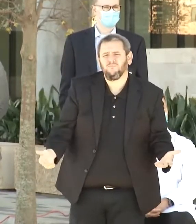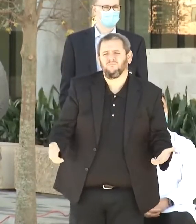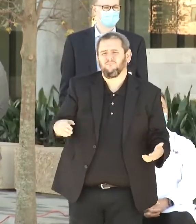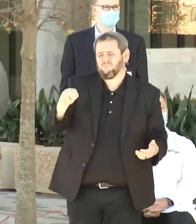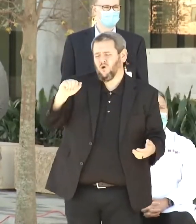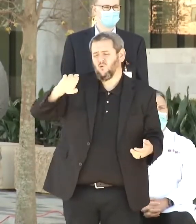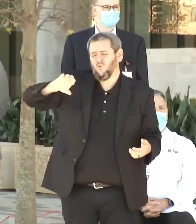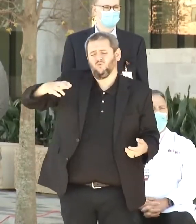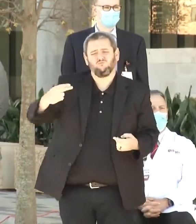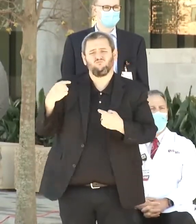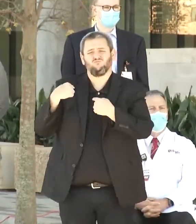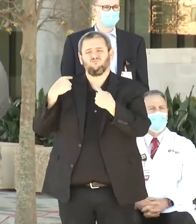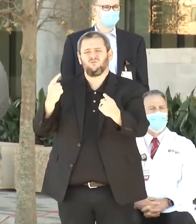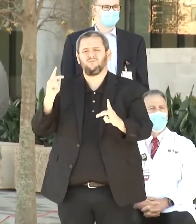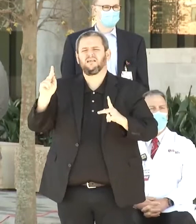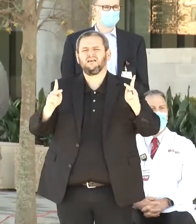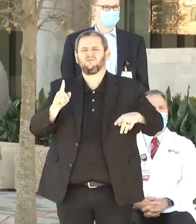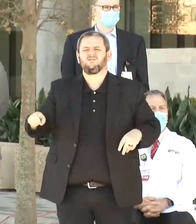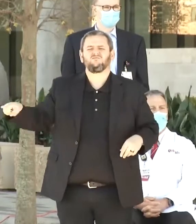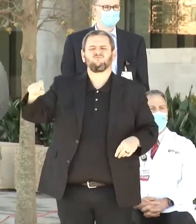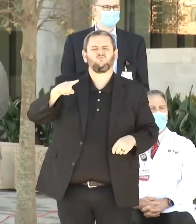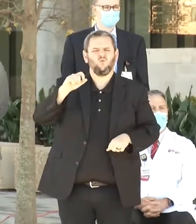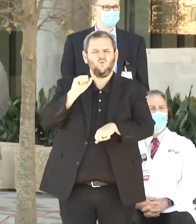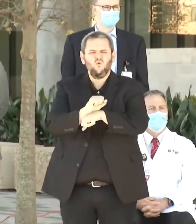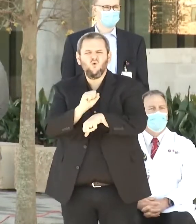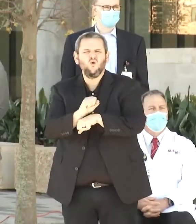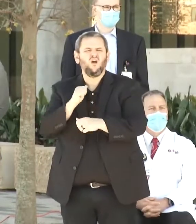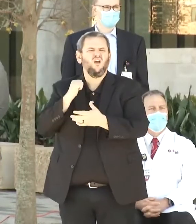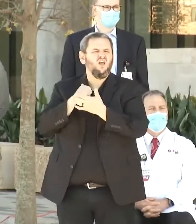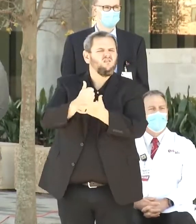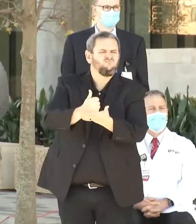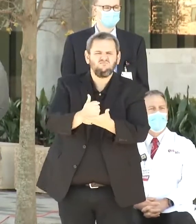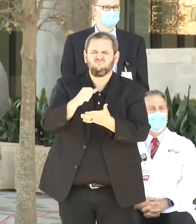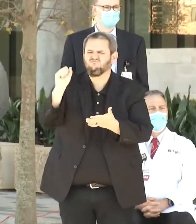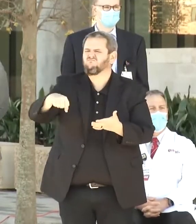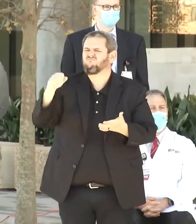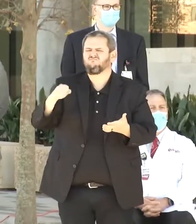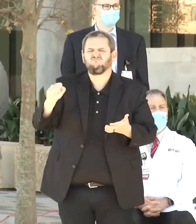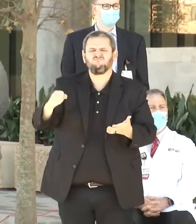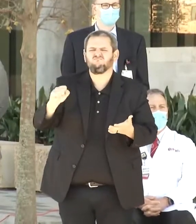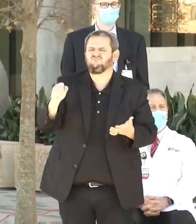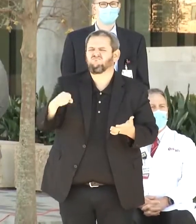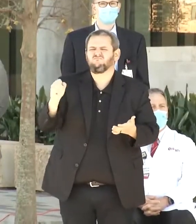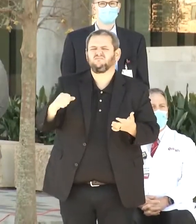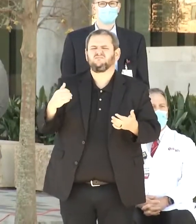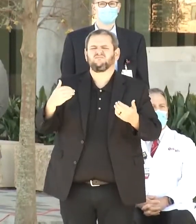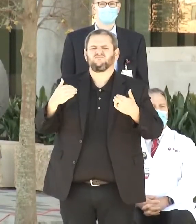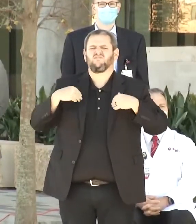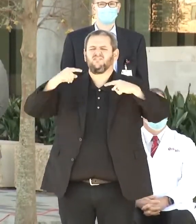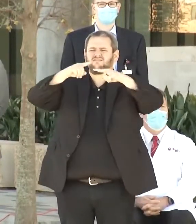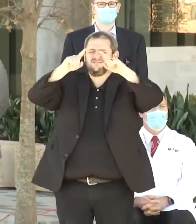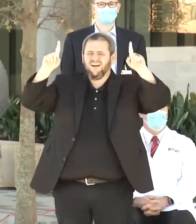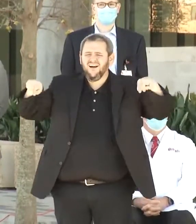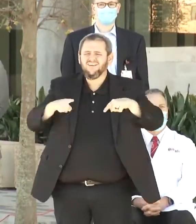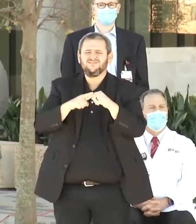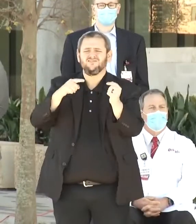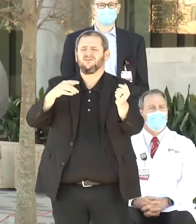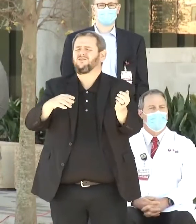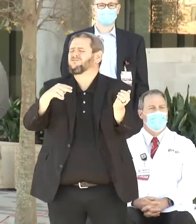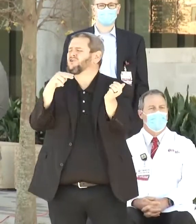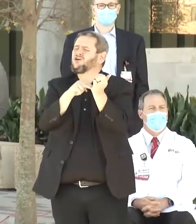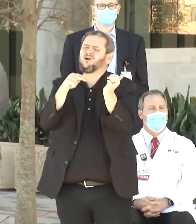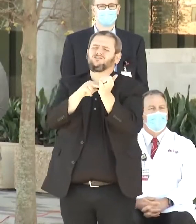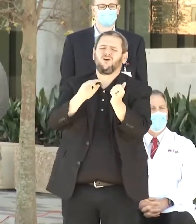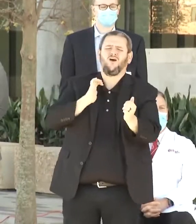support our healthcare workers. Remember all the healthcare hero signs that we saw? Well, the best way to support